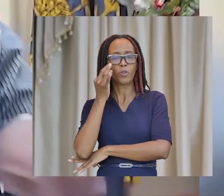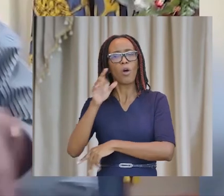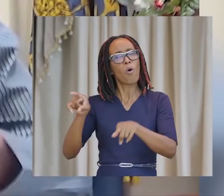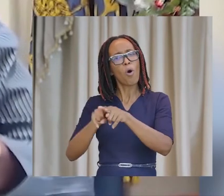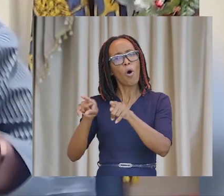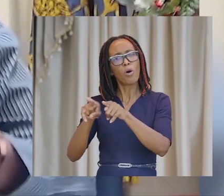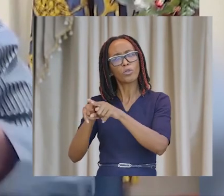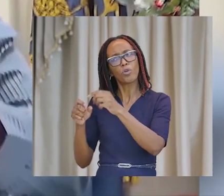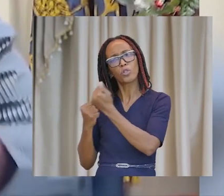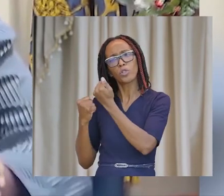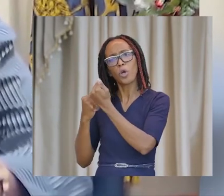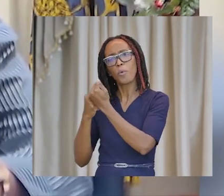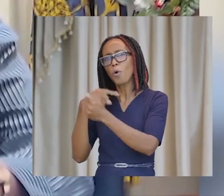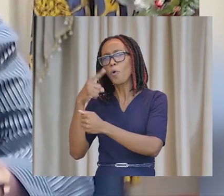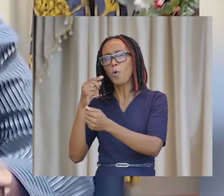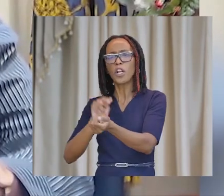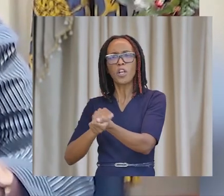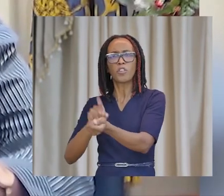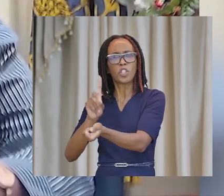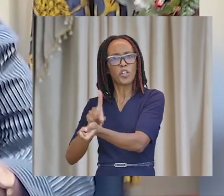support for our frontline workers. Bravo!